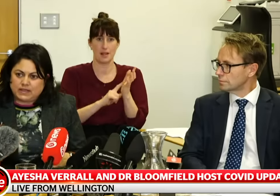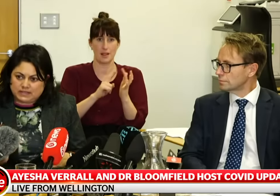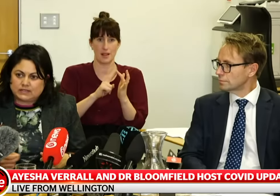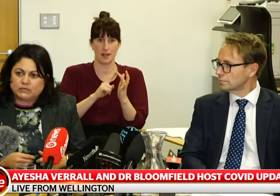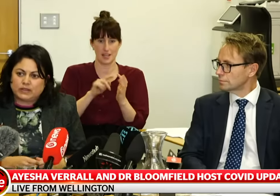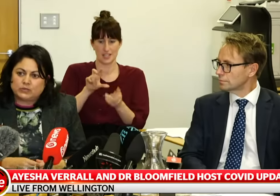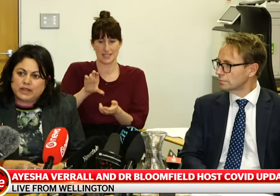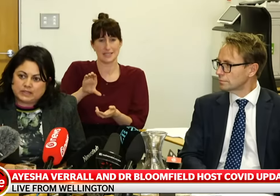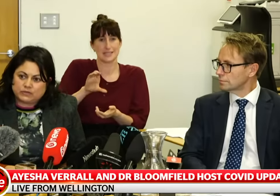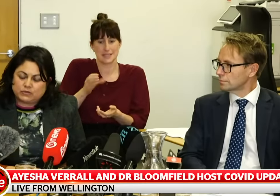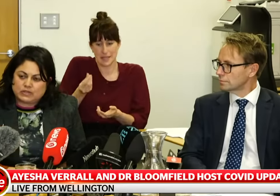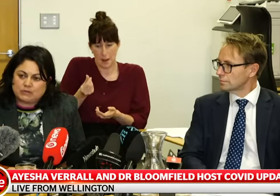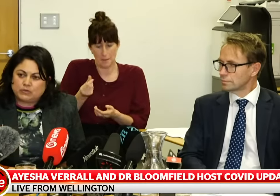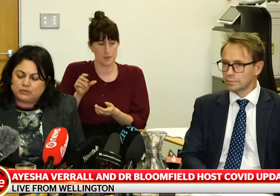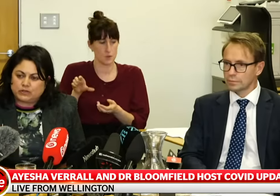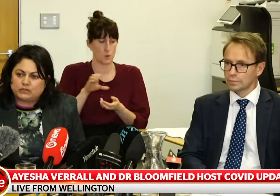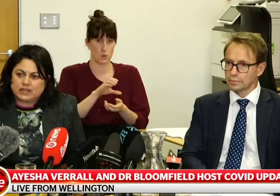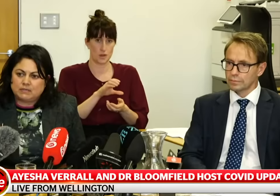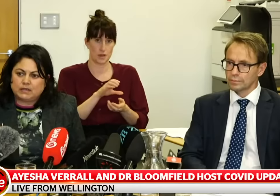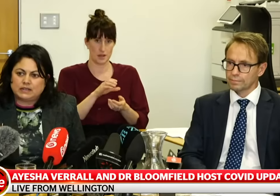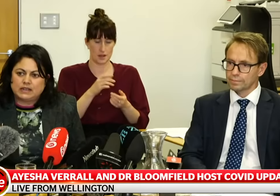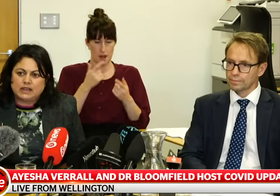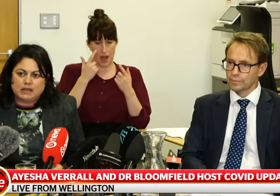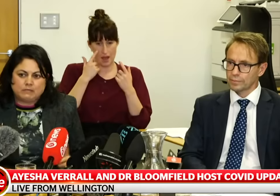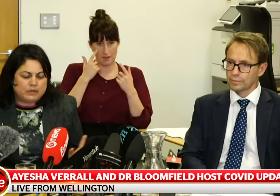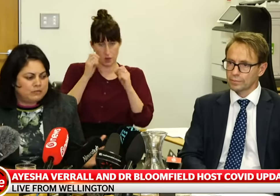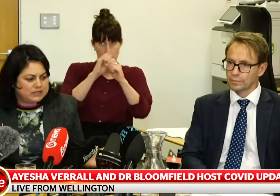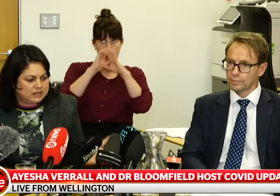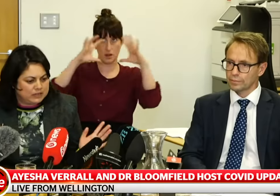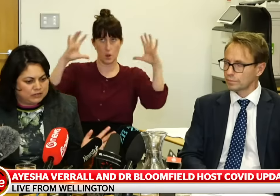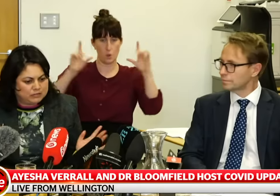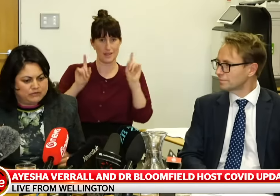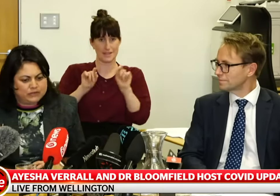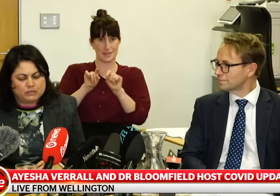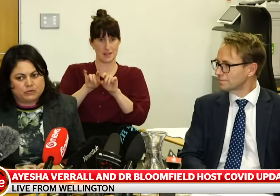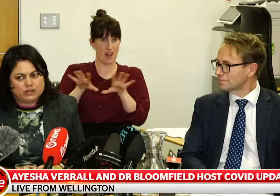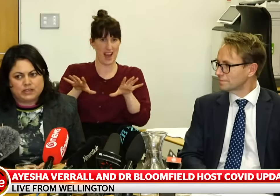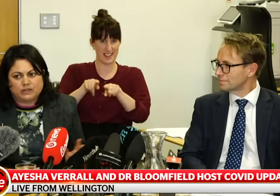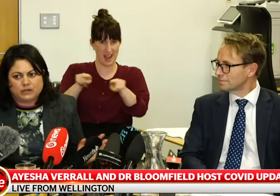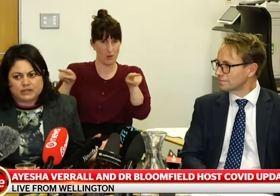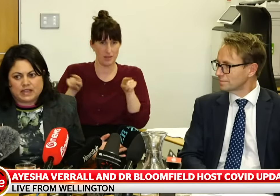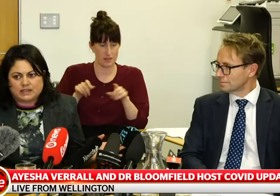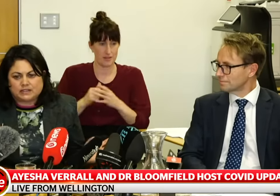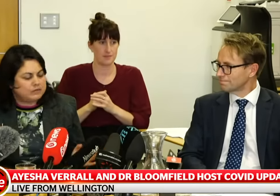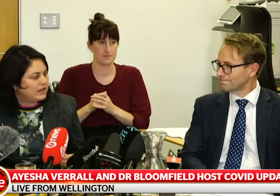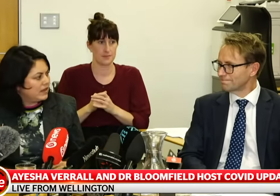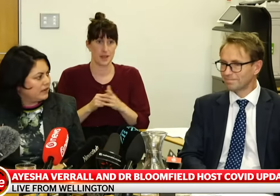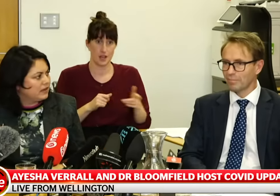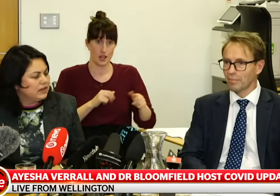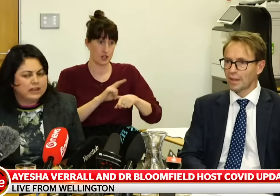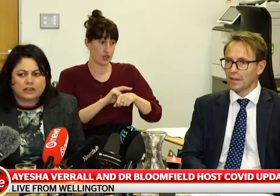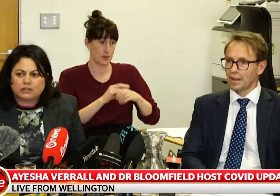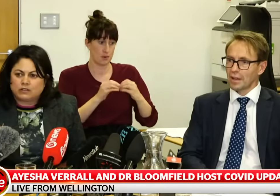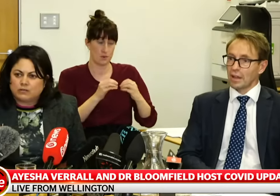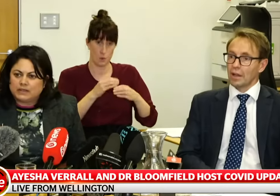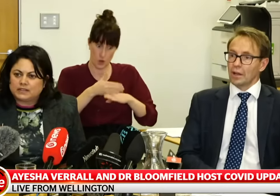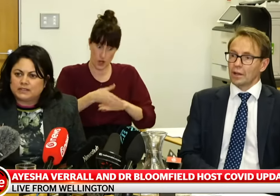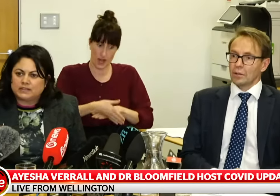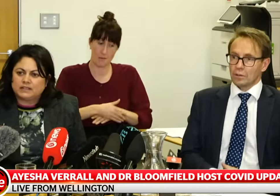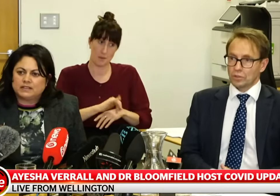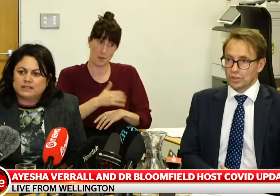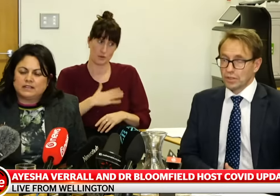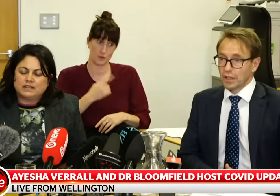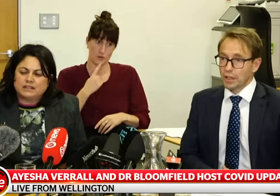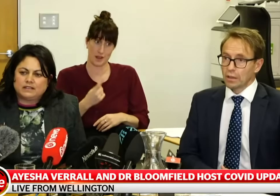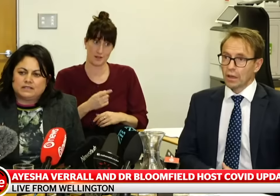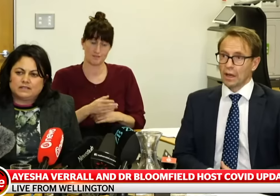that's the basis on which we ask for sample referrals to happen. Dr. Bloomfield's been working on this hard, so he may have a comment.